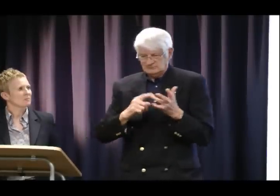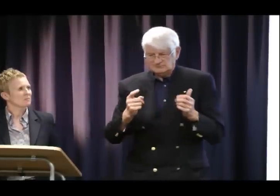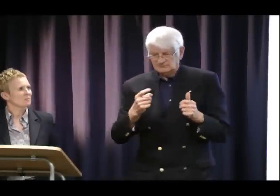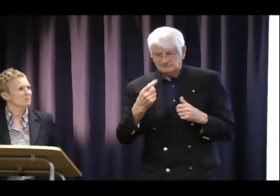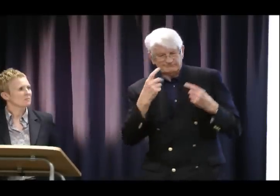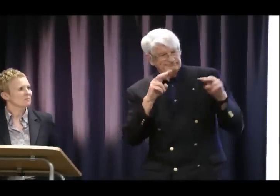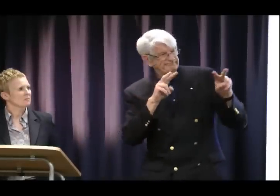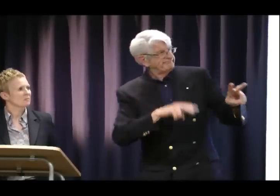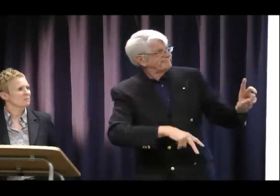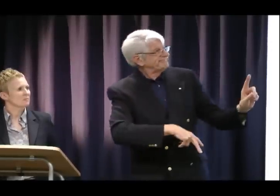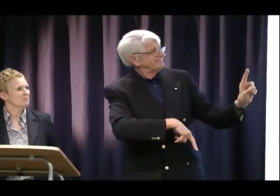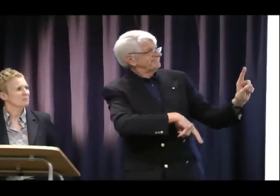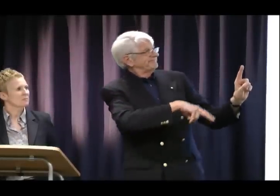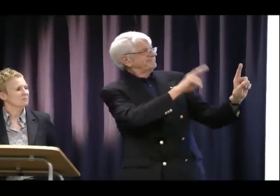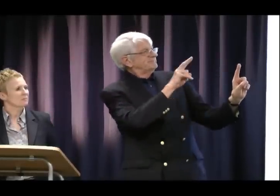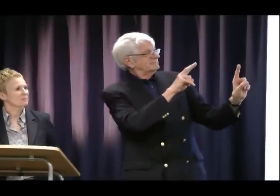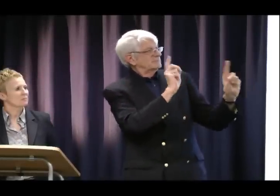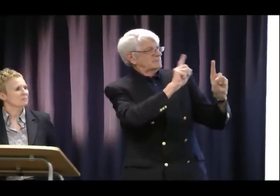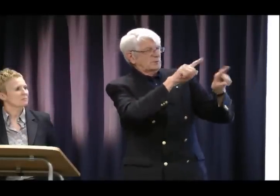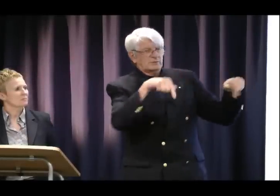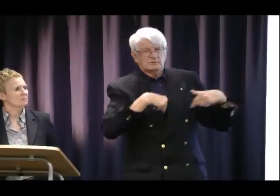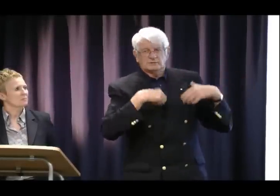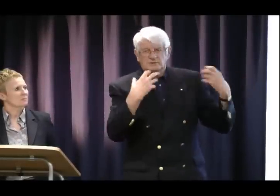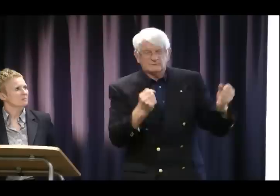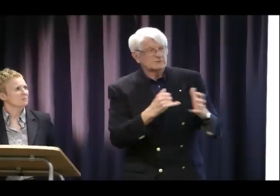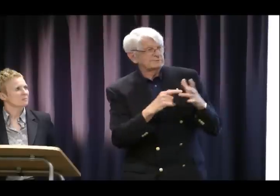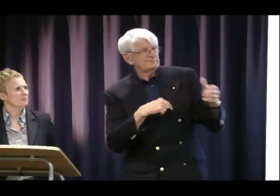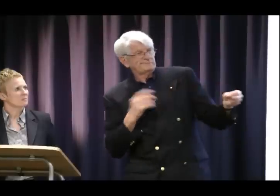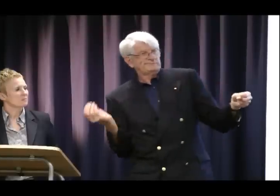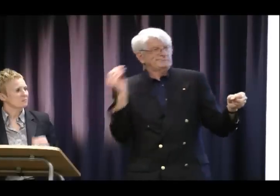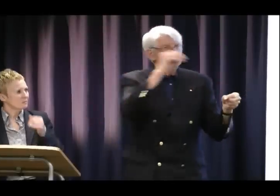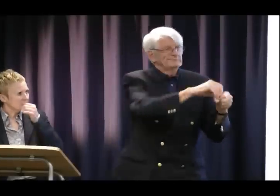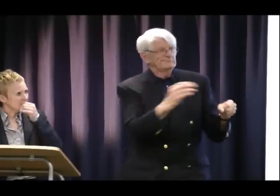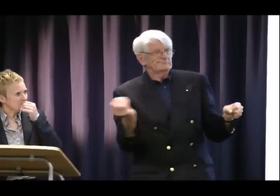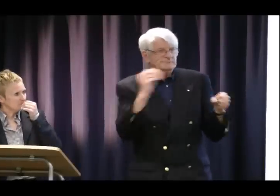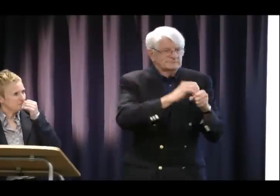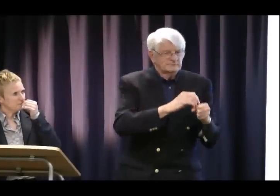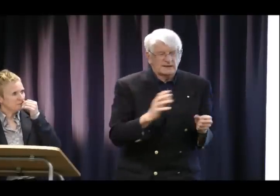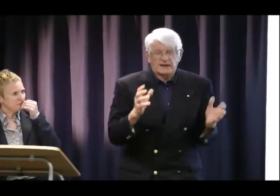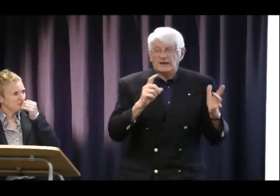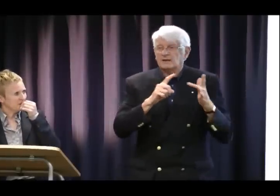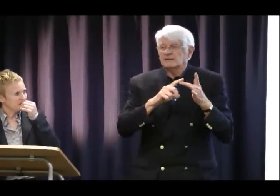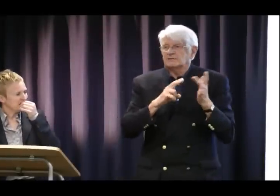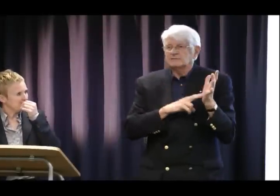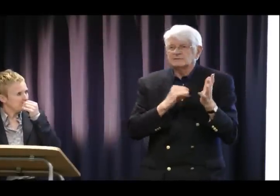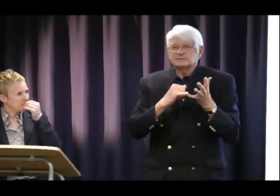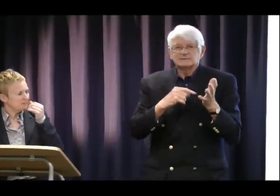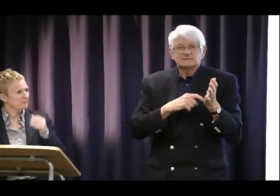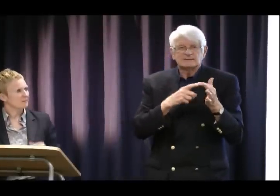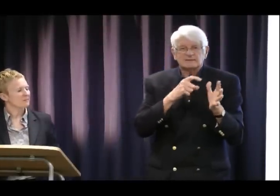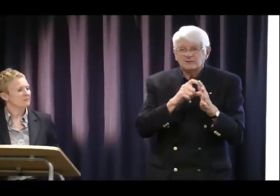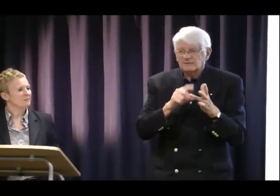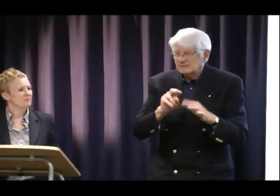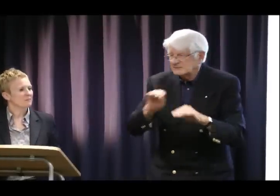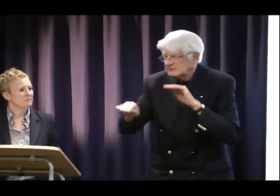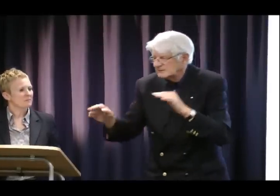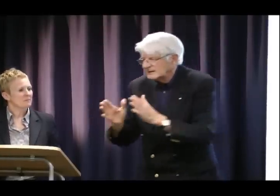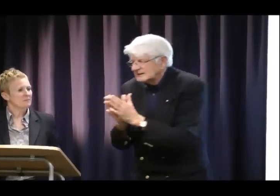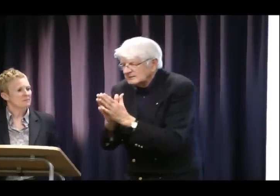that would expose everyone to the role models and what we have, get people